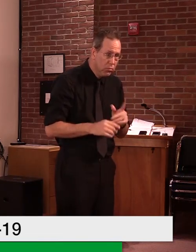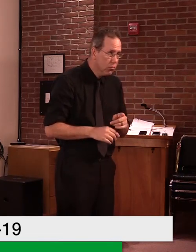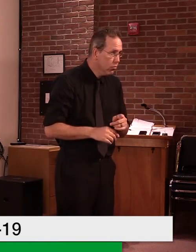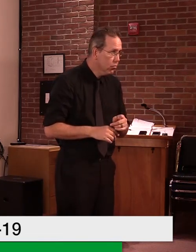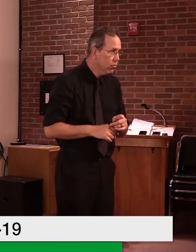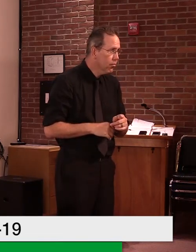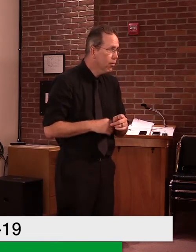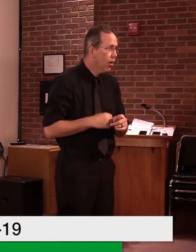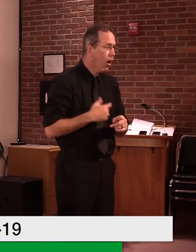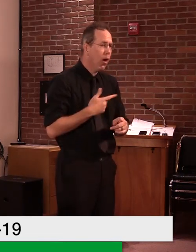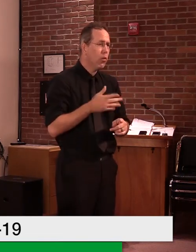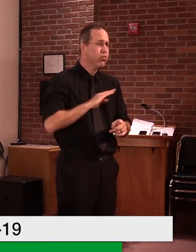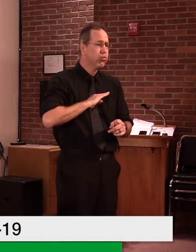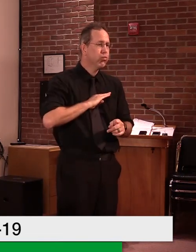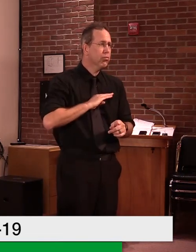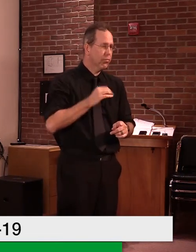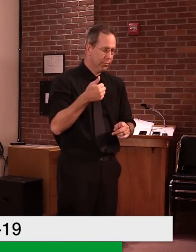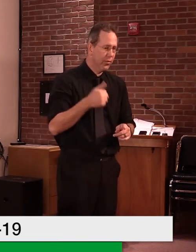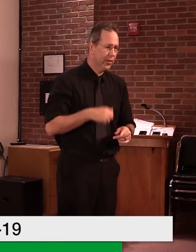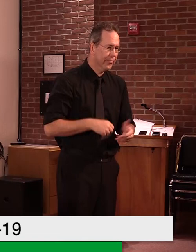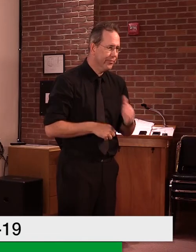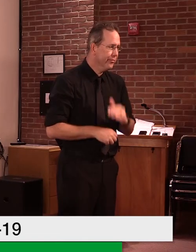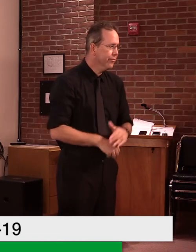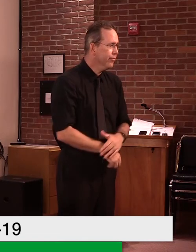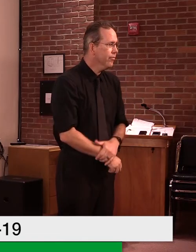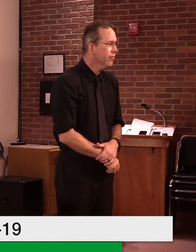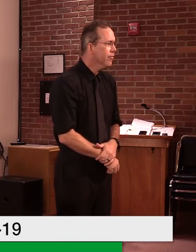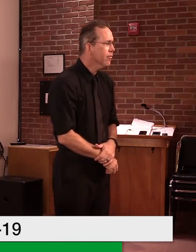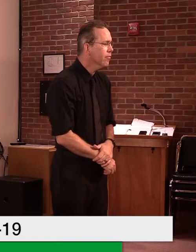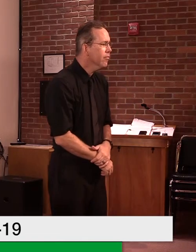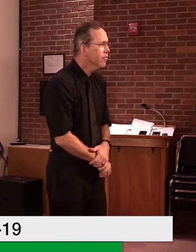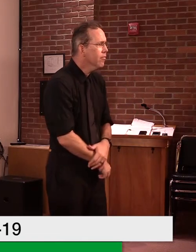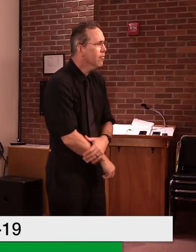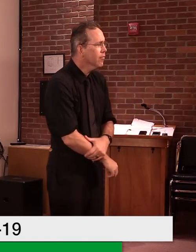Yeah, that's it. Okay, thanks. Kat, WCAX.